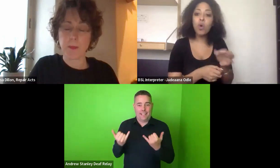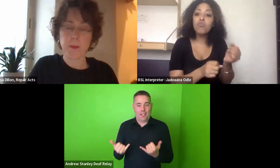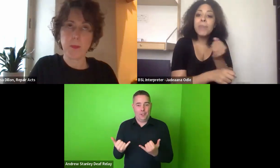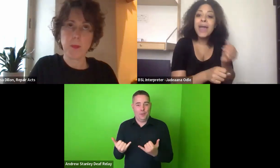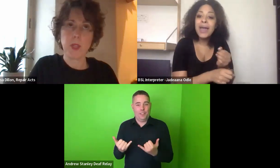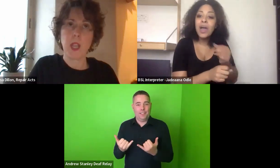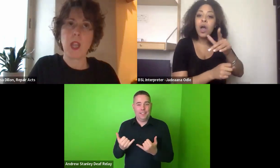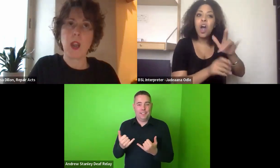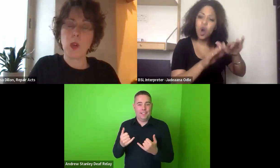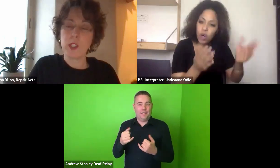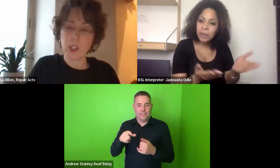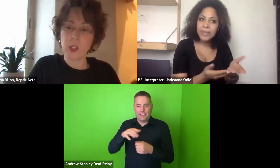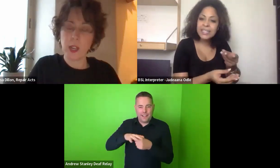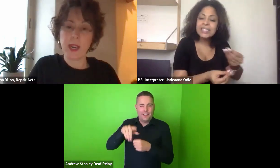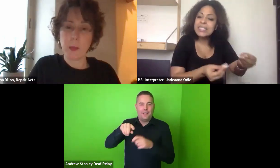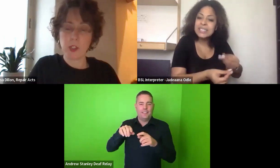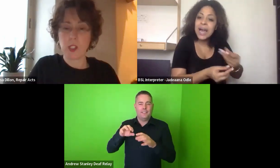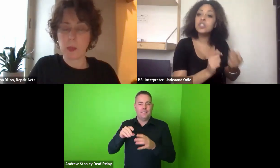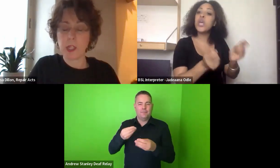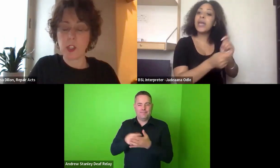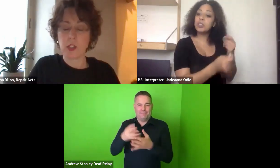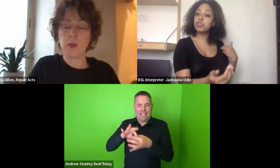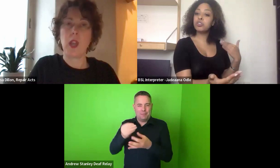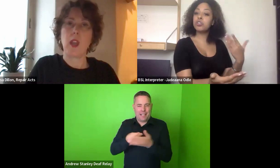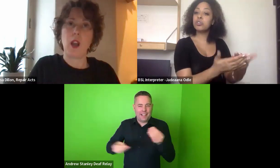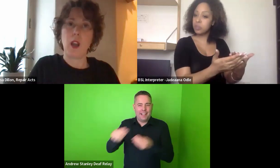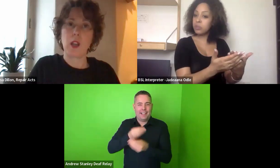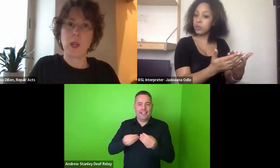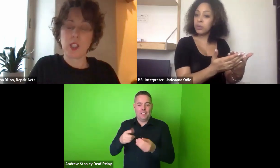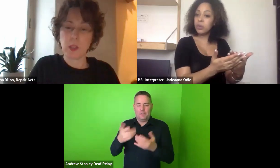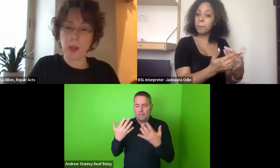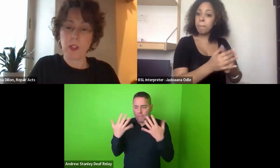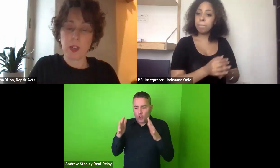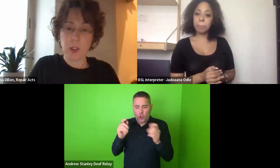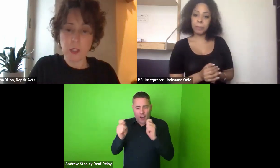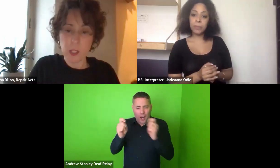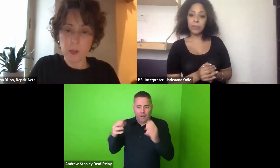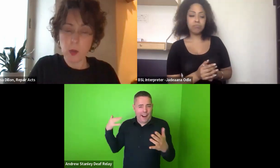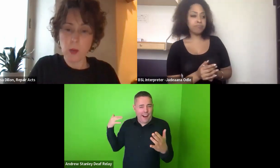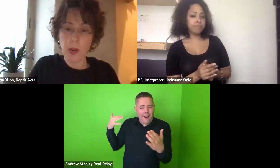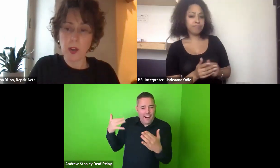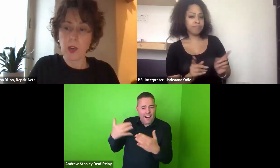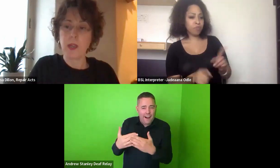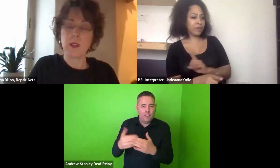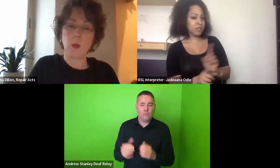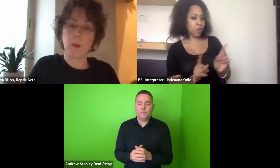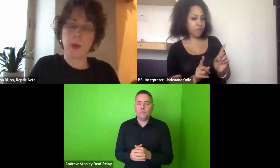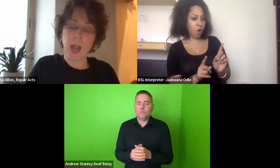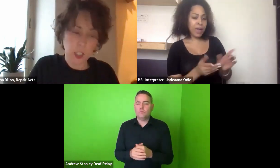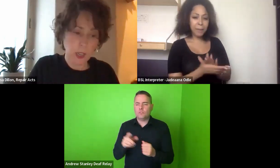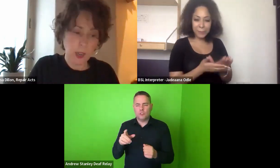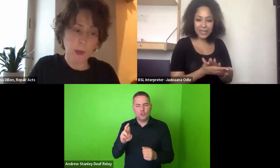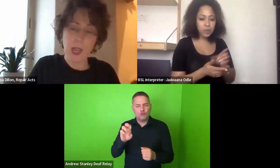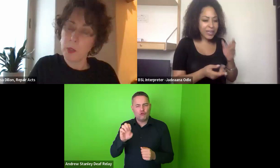time. And what does that do? That enables us to speak to questions about the diversity of local repair economies, what